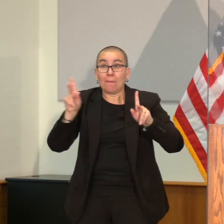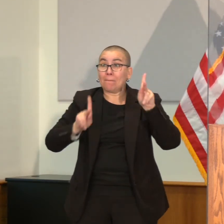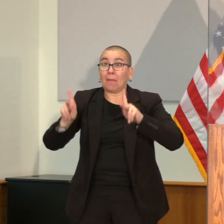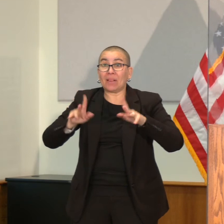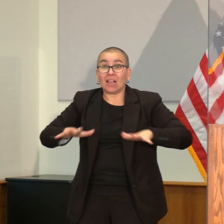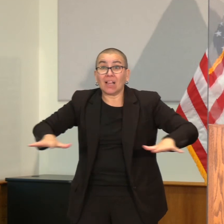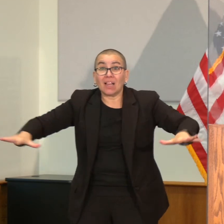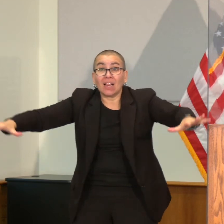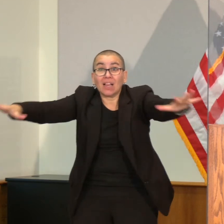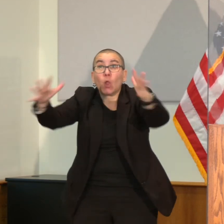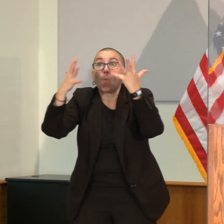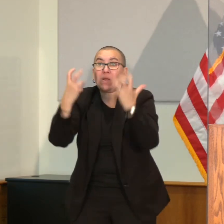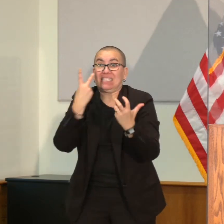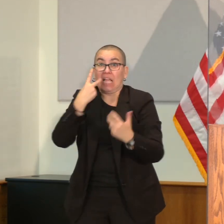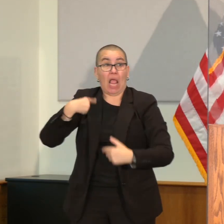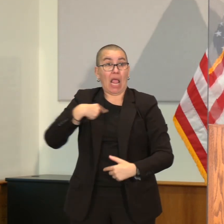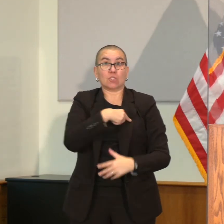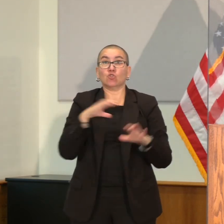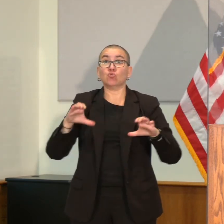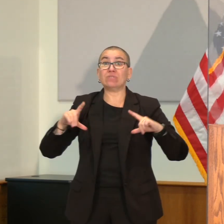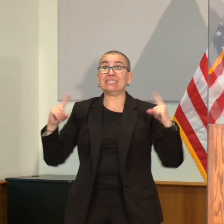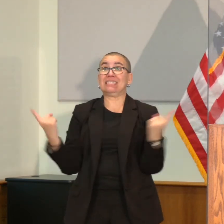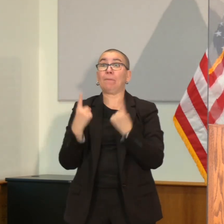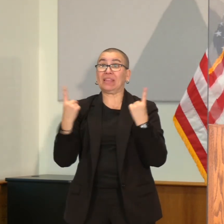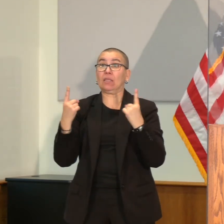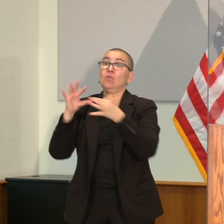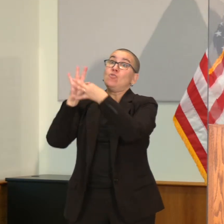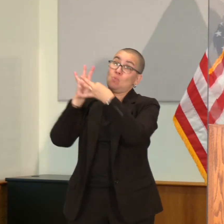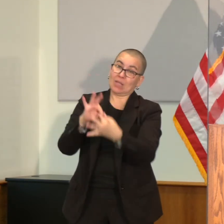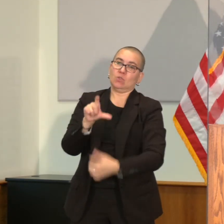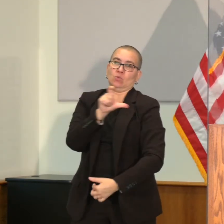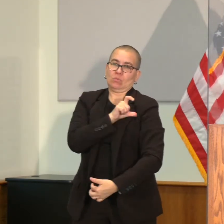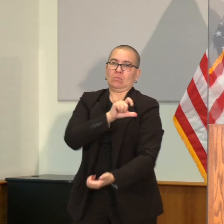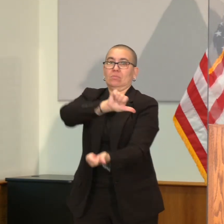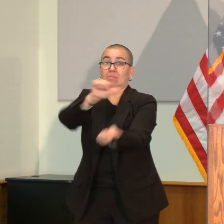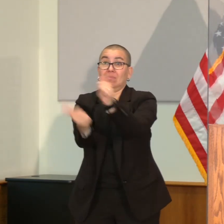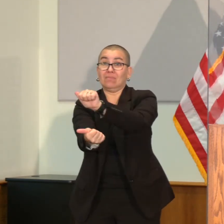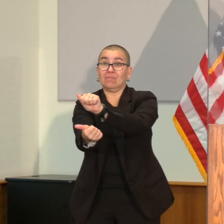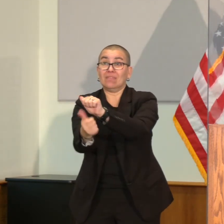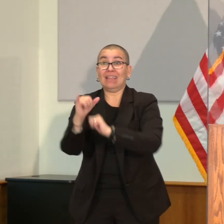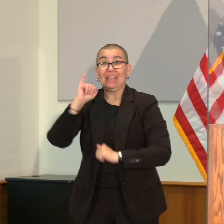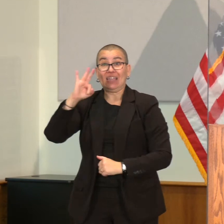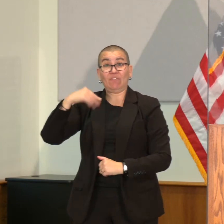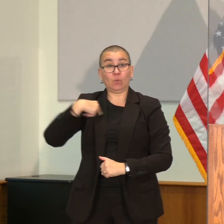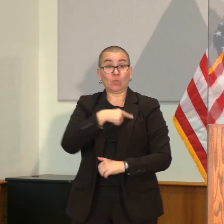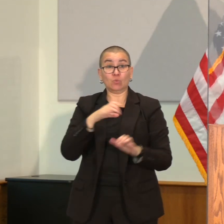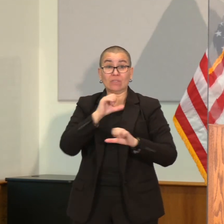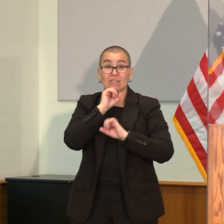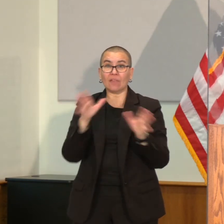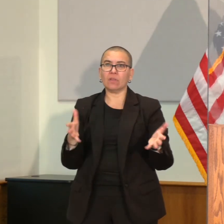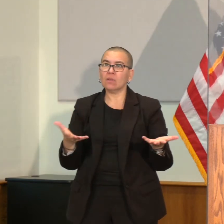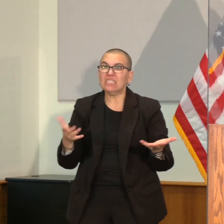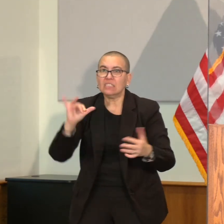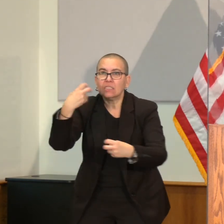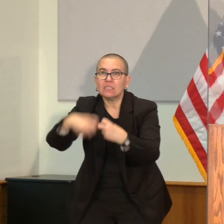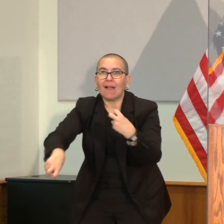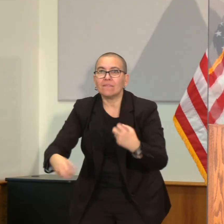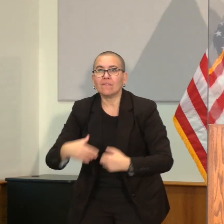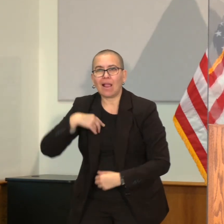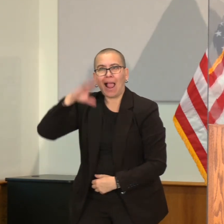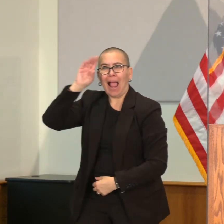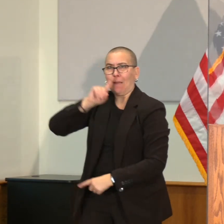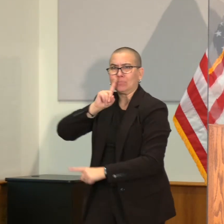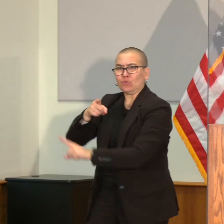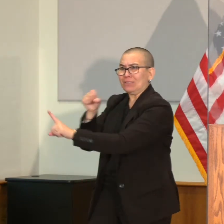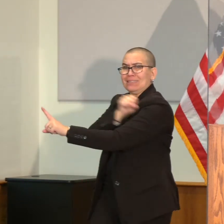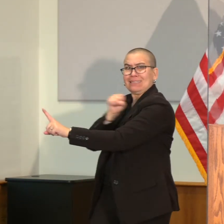us do something on this, and not doing anything. It does make it hard, because I'm sure Senator Gazelka will,